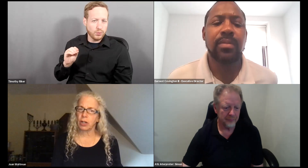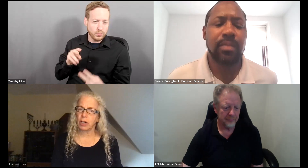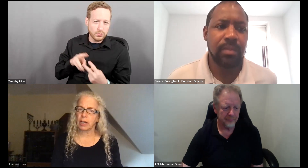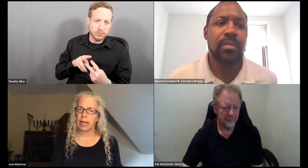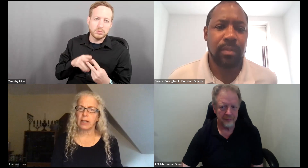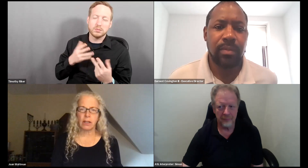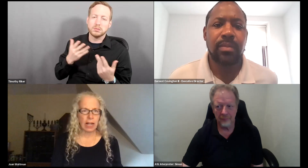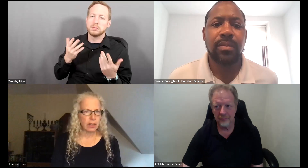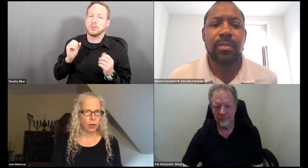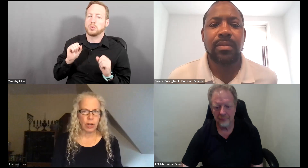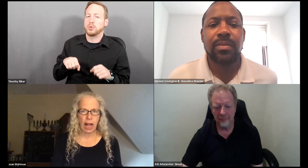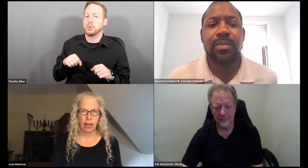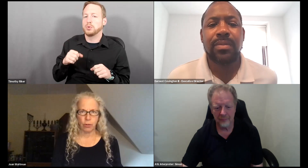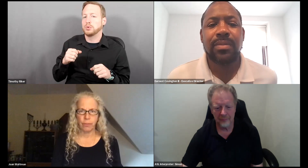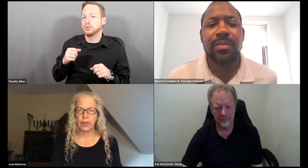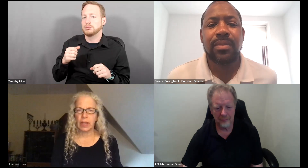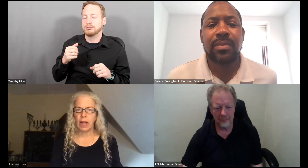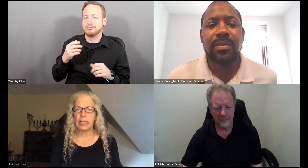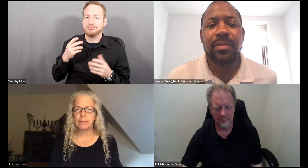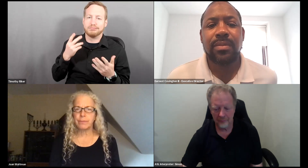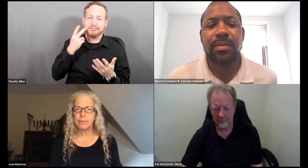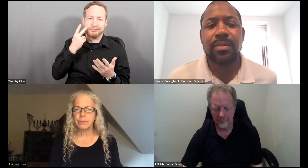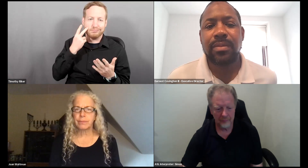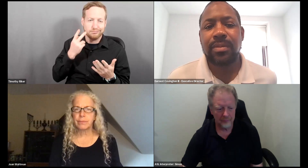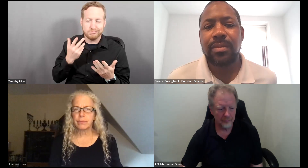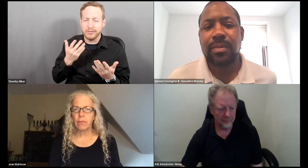Senator Gallo.